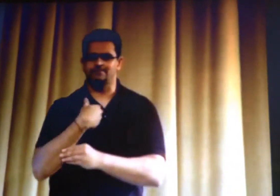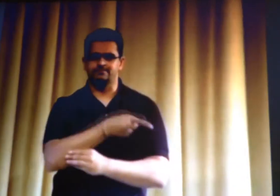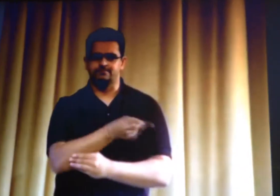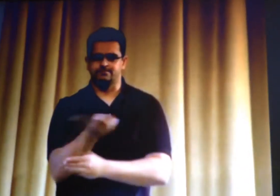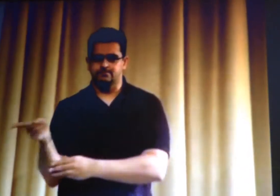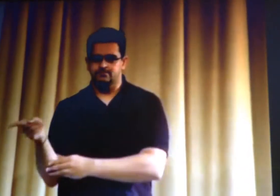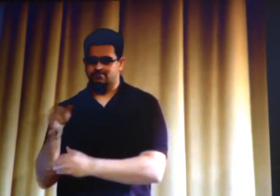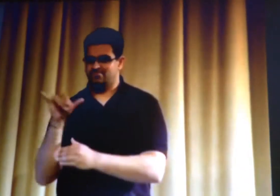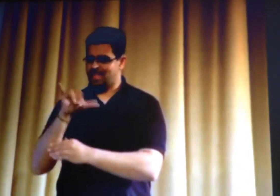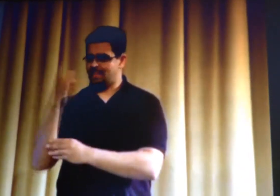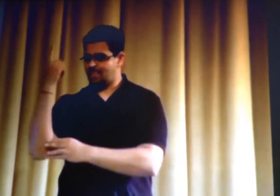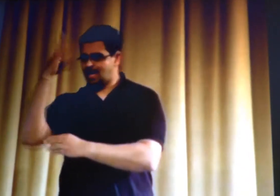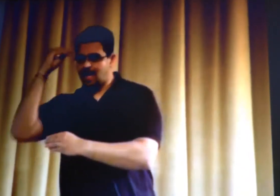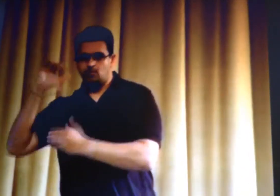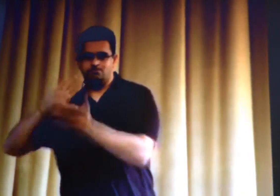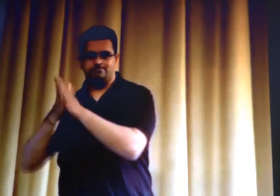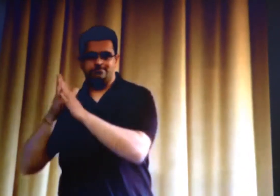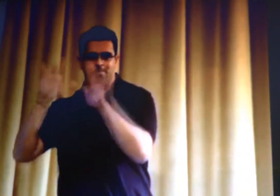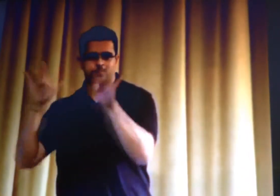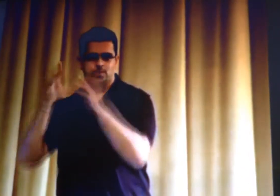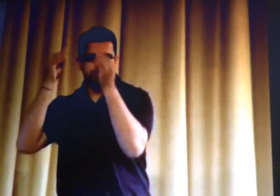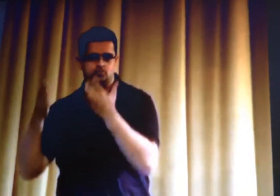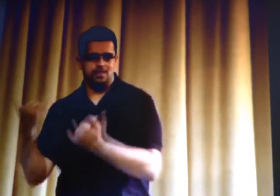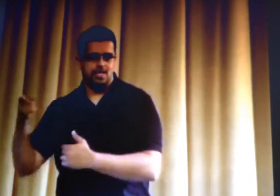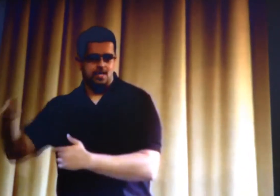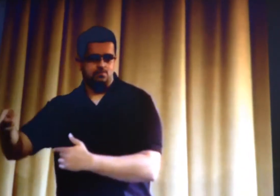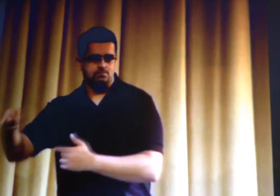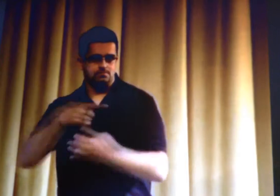They each have their own unique experience. Just like that Indian boy.